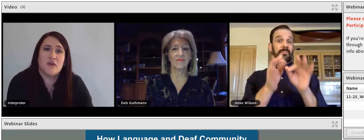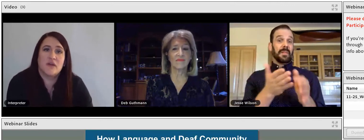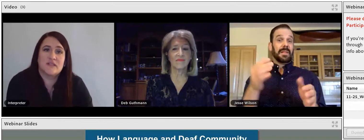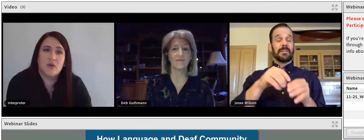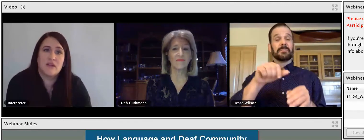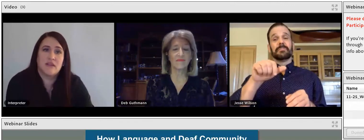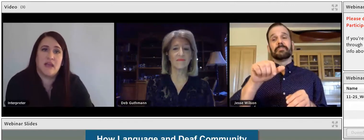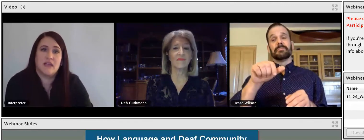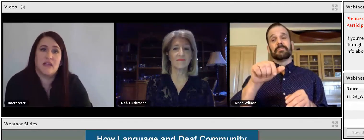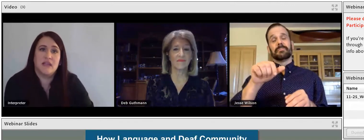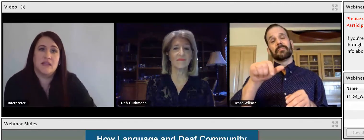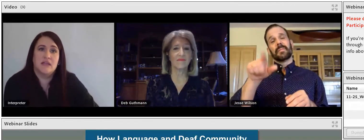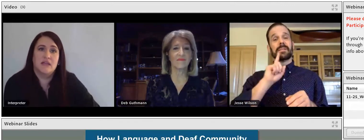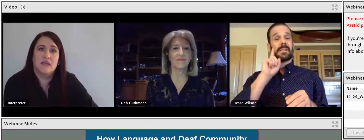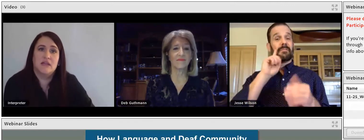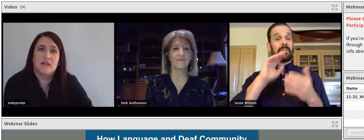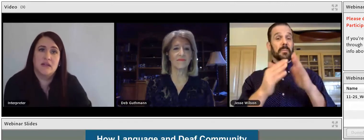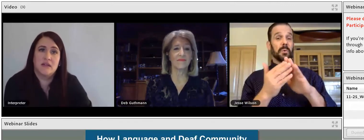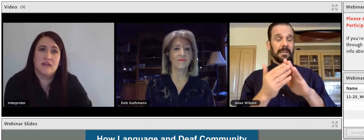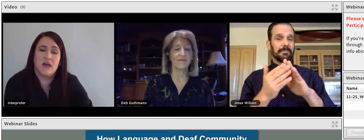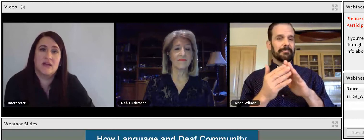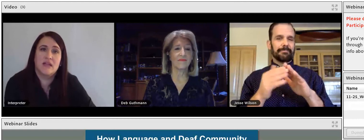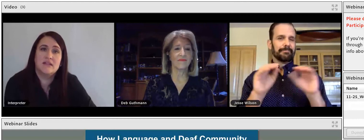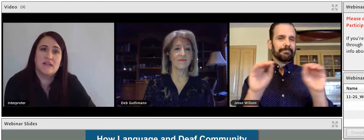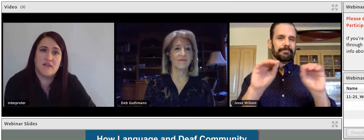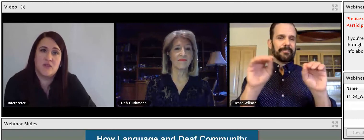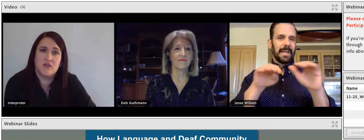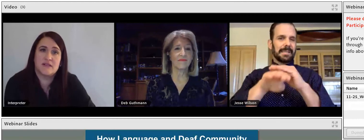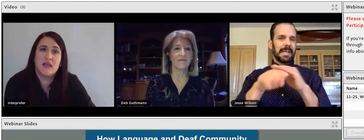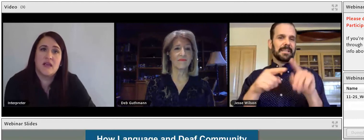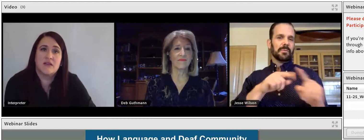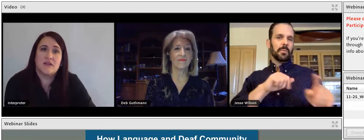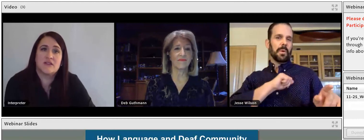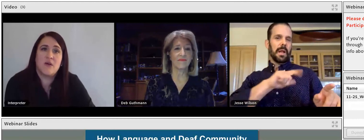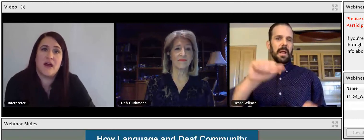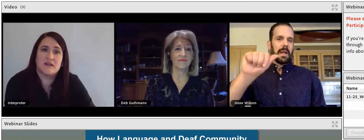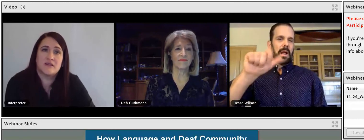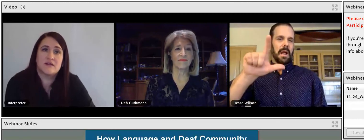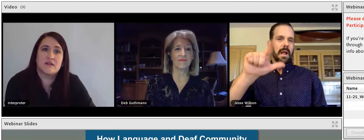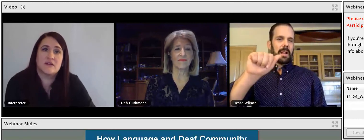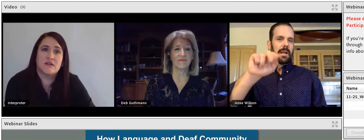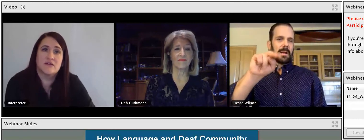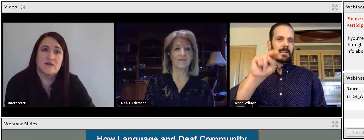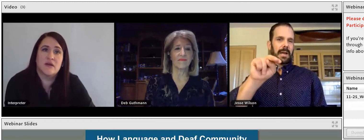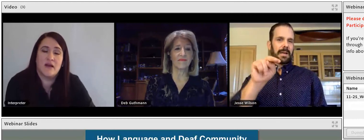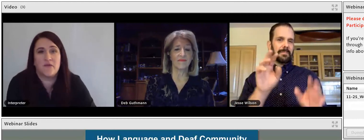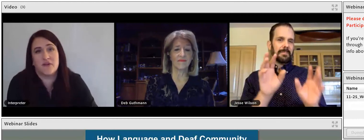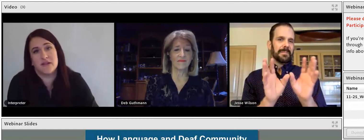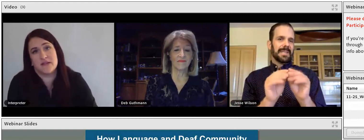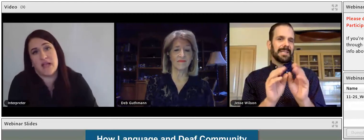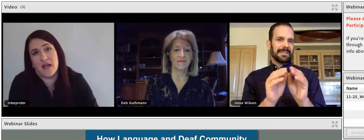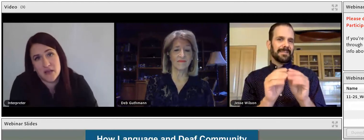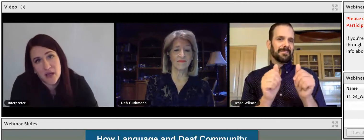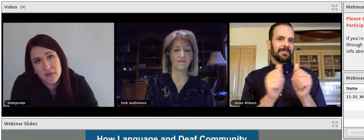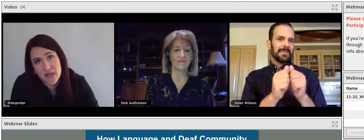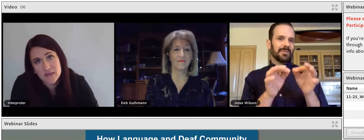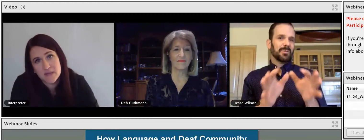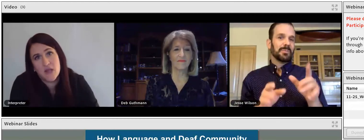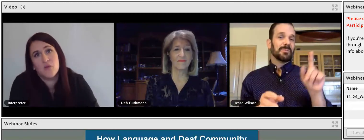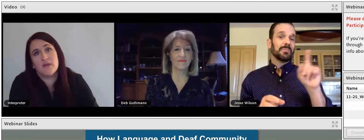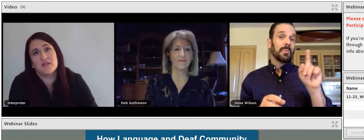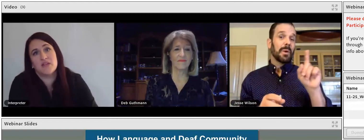population. Also, it's important that in deaf communities, there's no access to, for